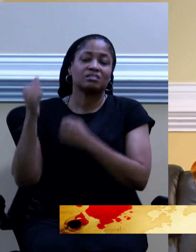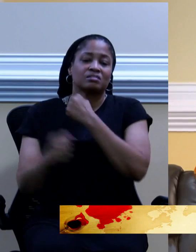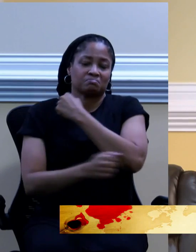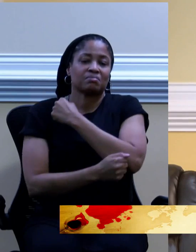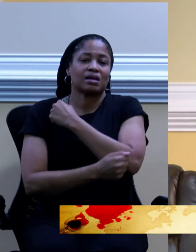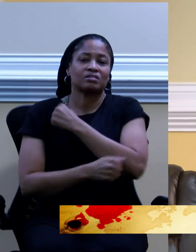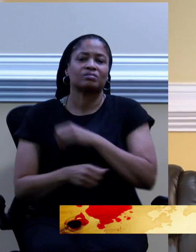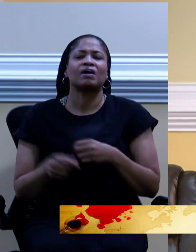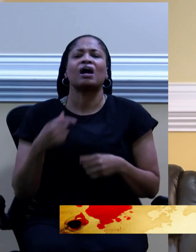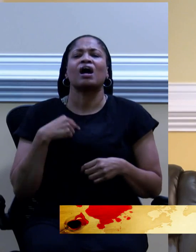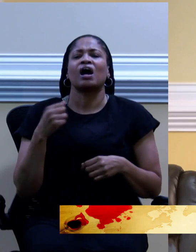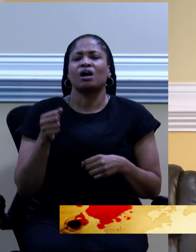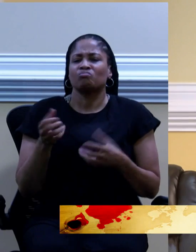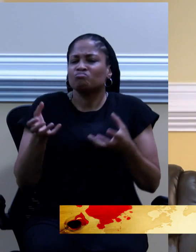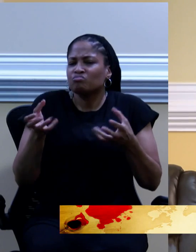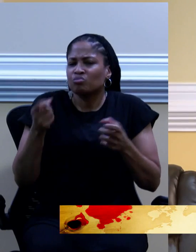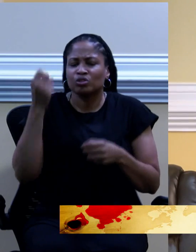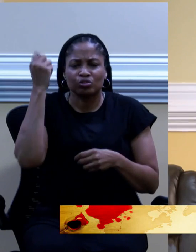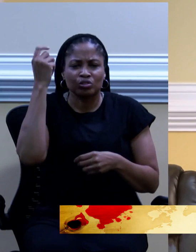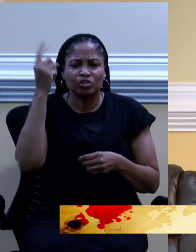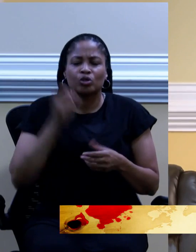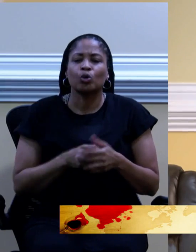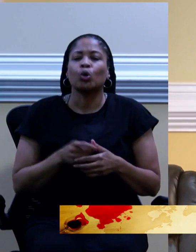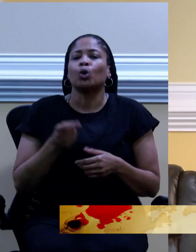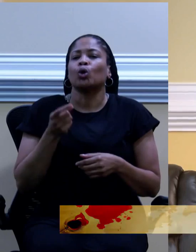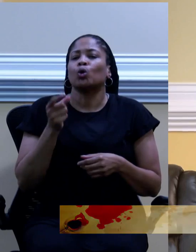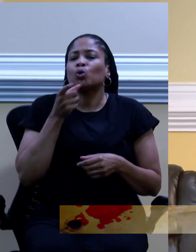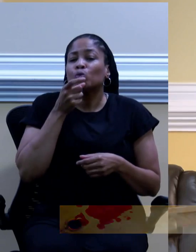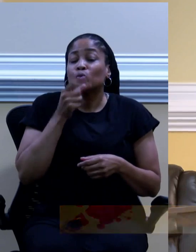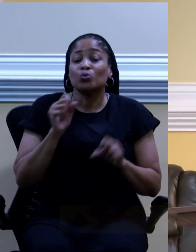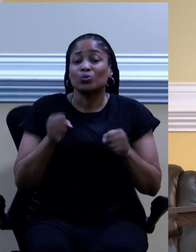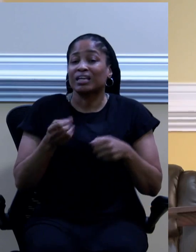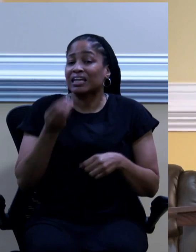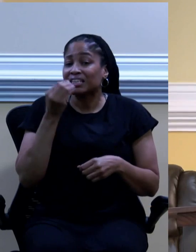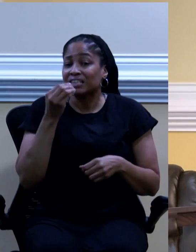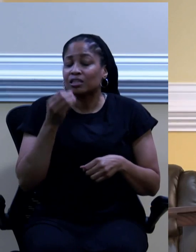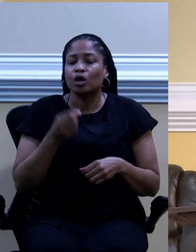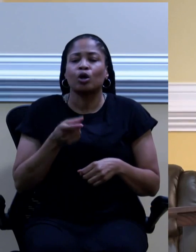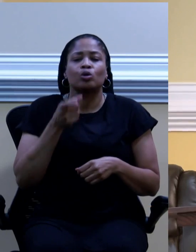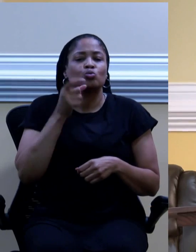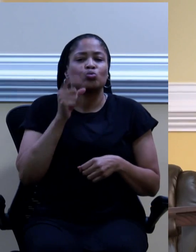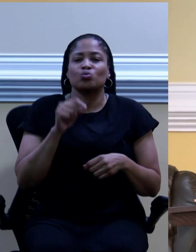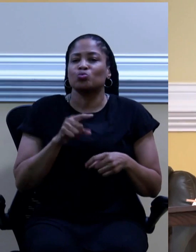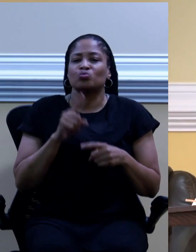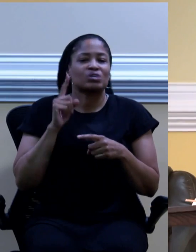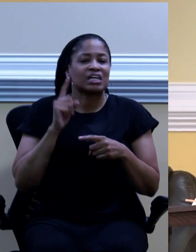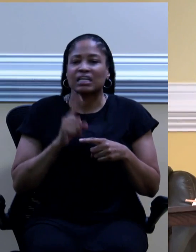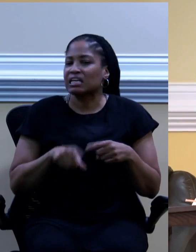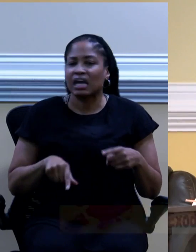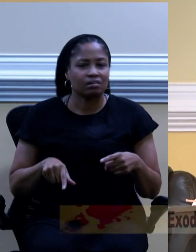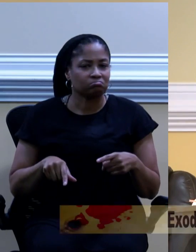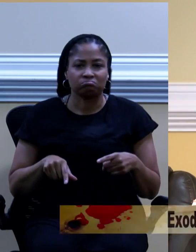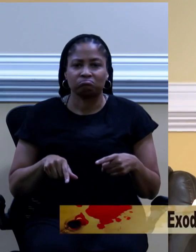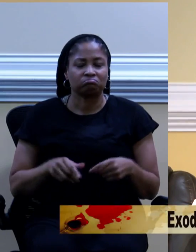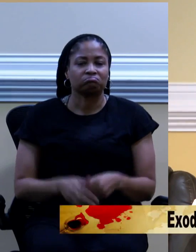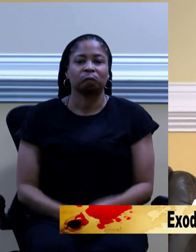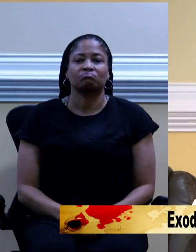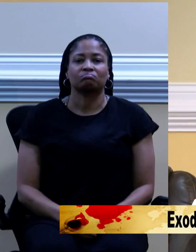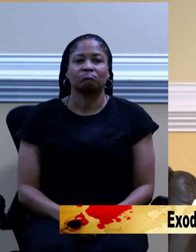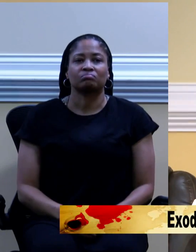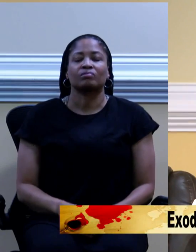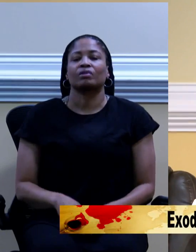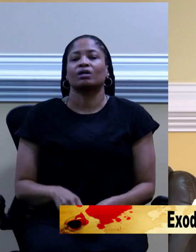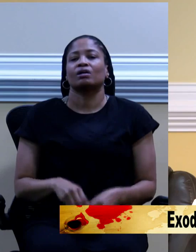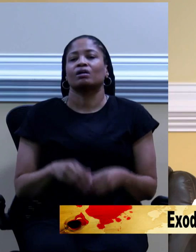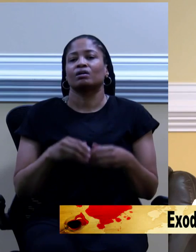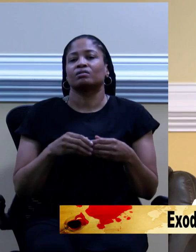understand who can eat this Passover and who cannot. Let's go into Exodus, the 12th chapter again. You're just about out of